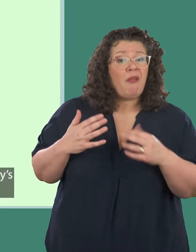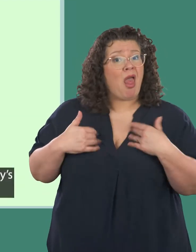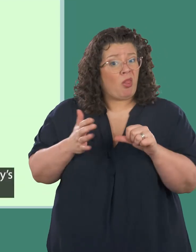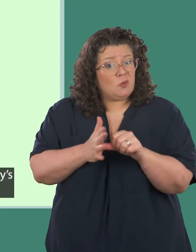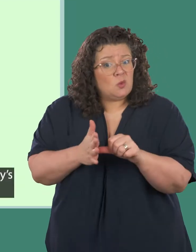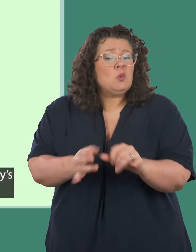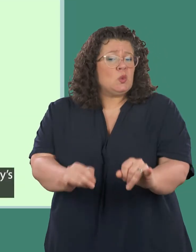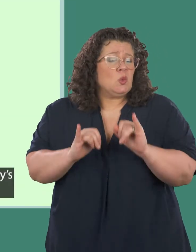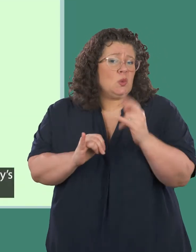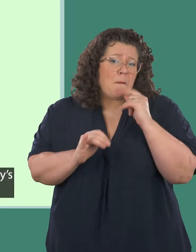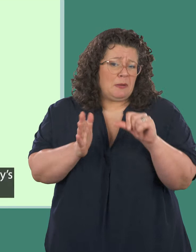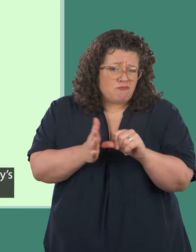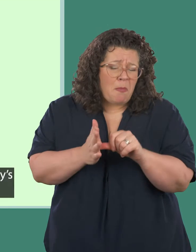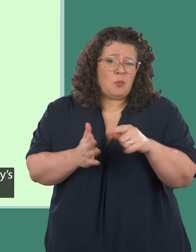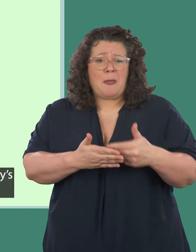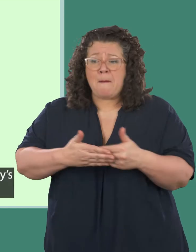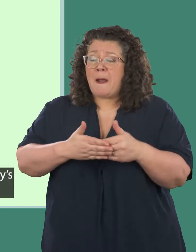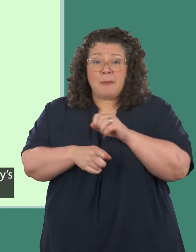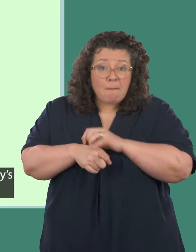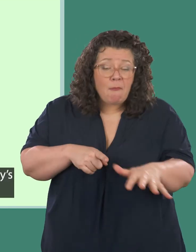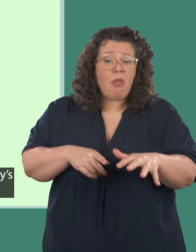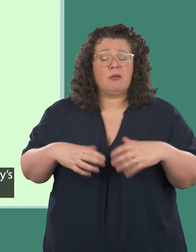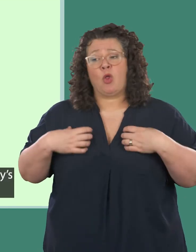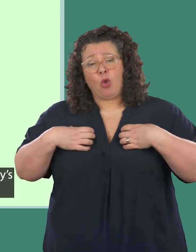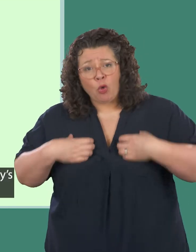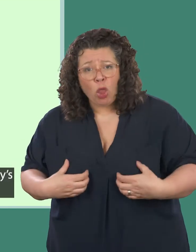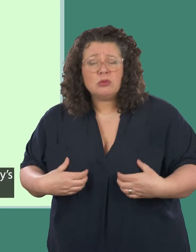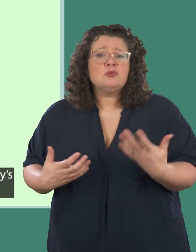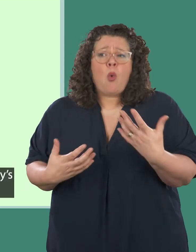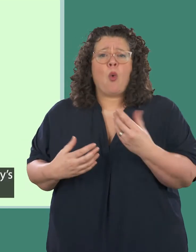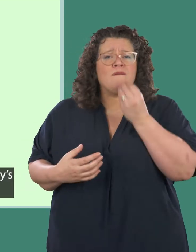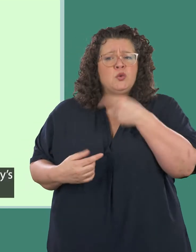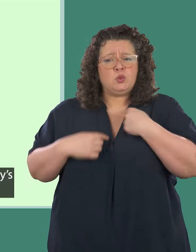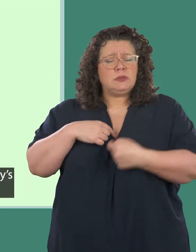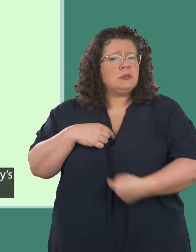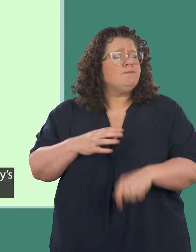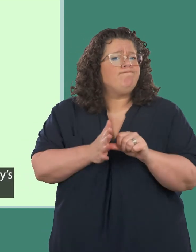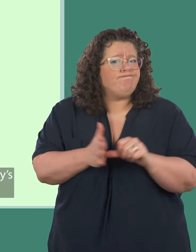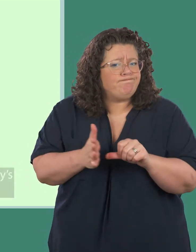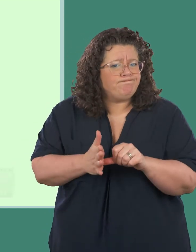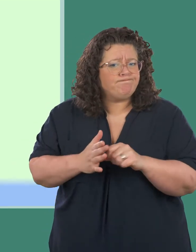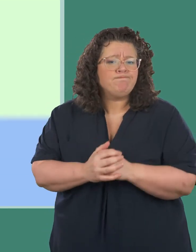These conditions can cause problems with the baby's blood, lungs, or breaking down food.